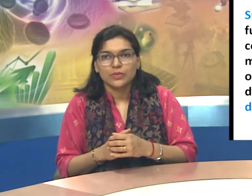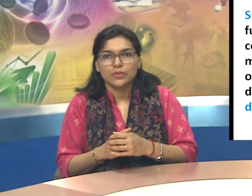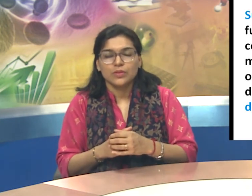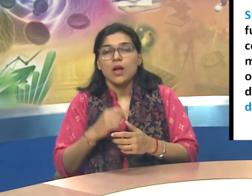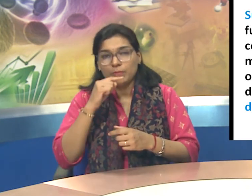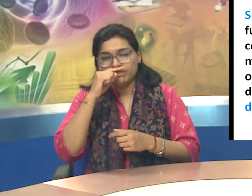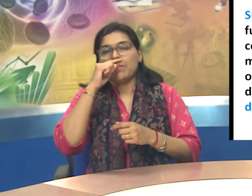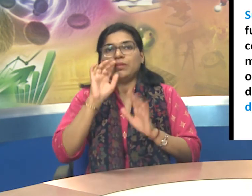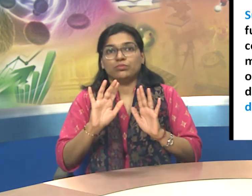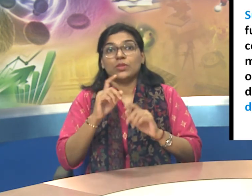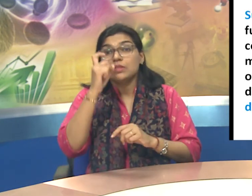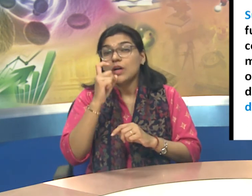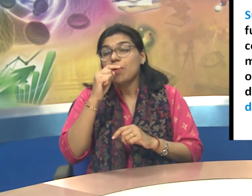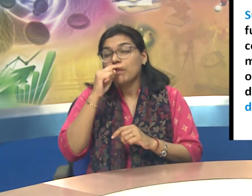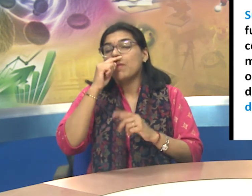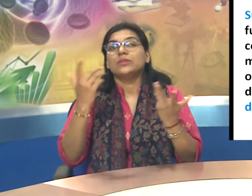Status and position.